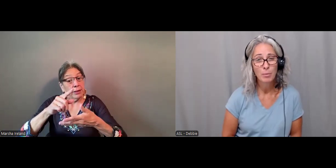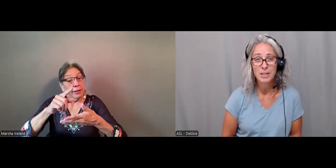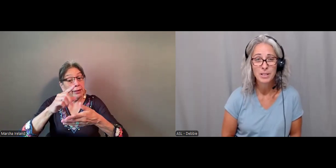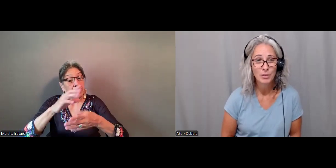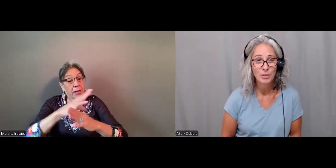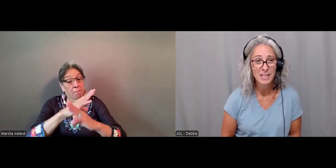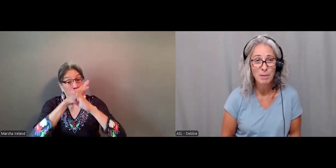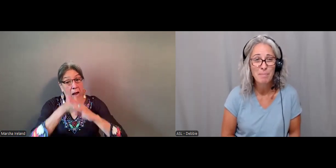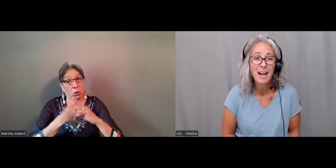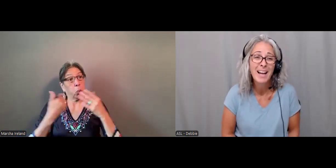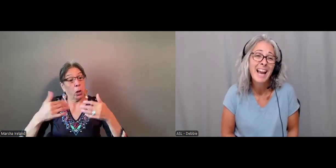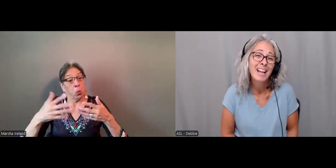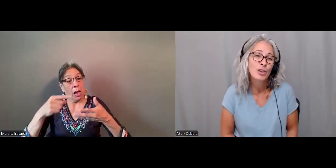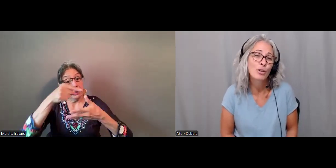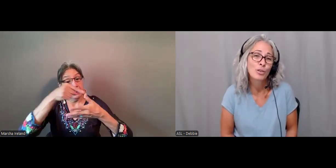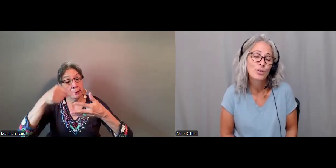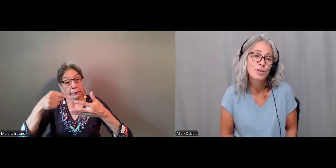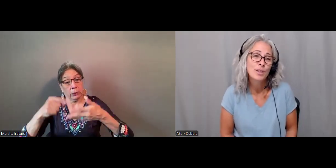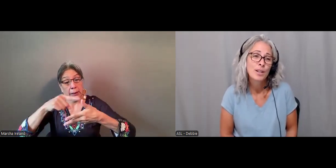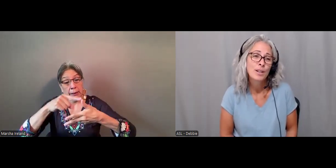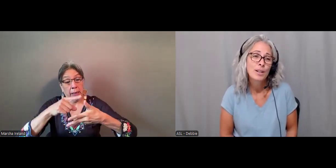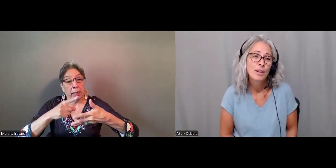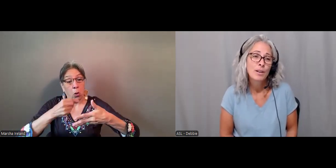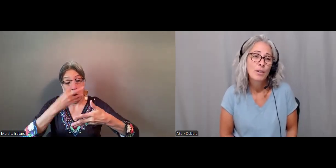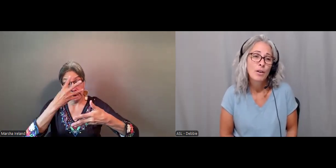alcoholic. I wasn't the greatest mom. I hadn't learned